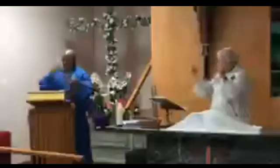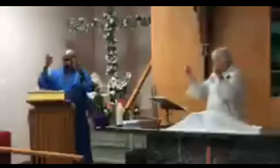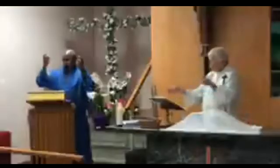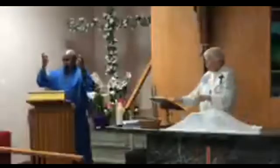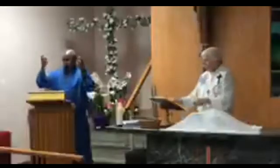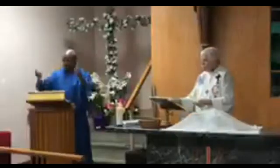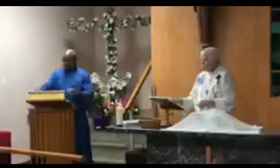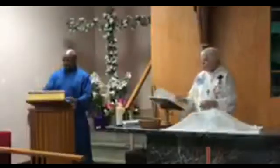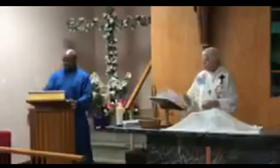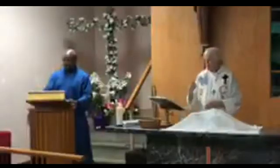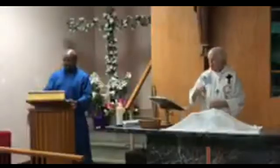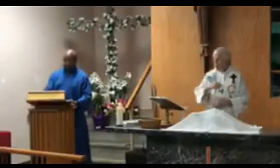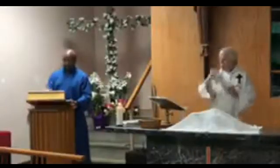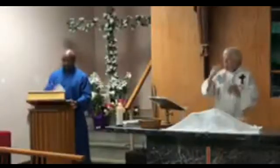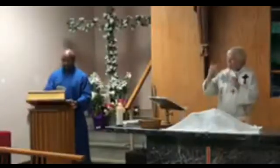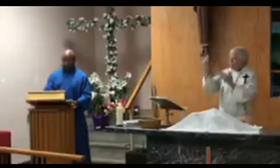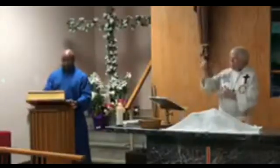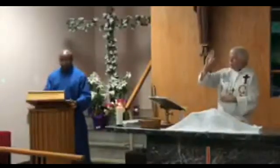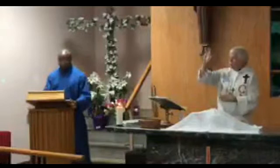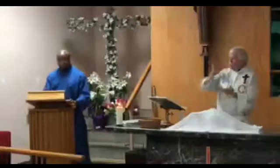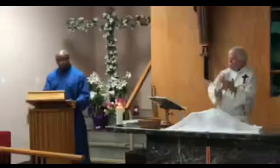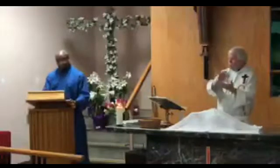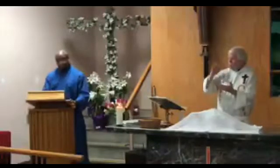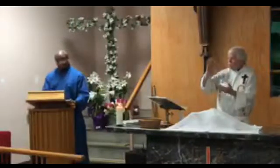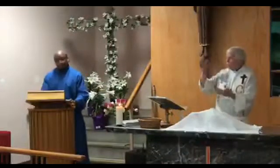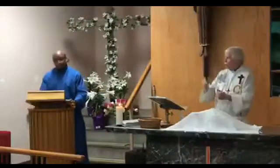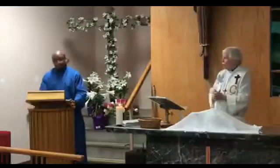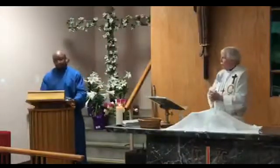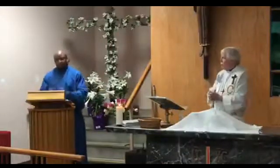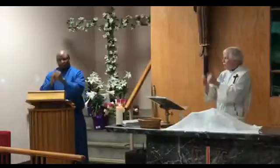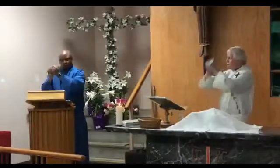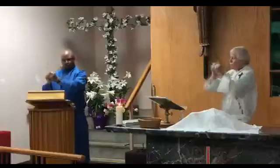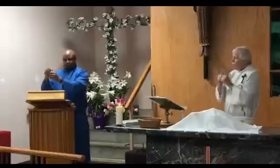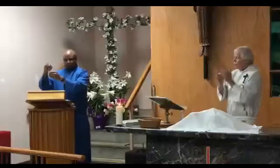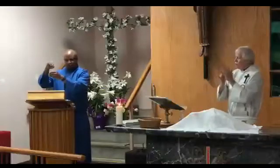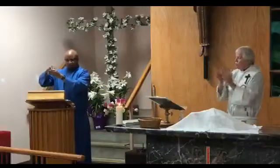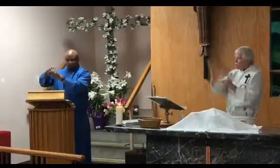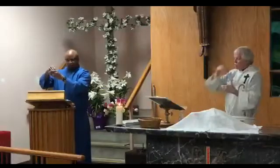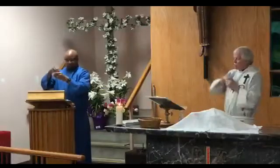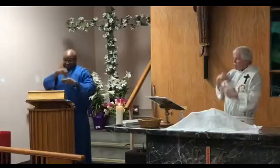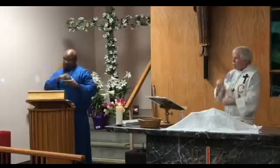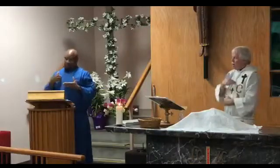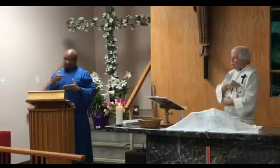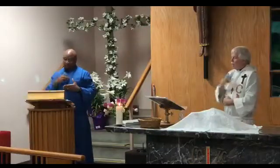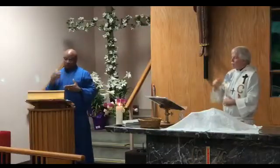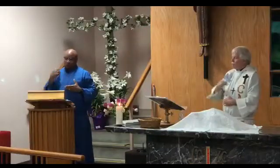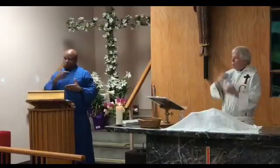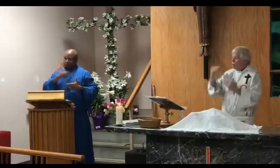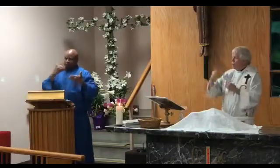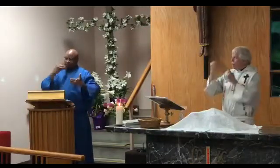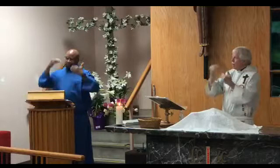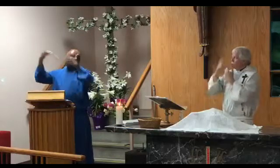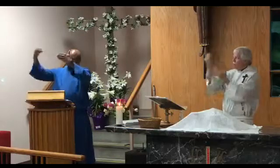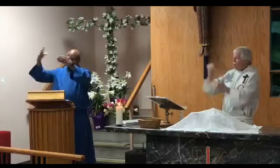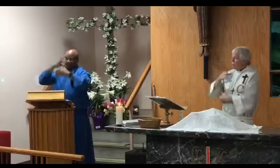we rejoice. We give thanks for his glory. With Jesus in us,